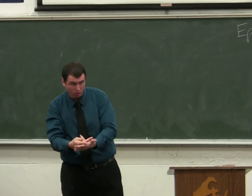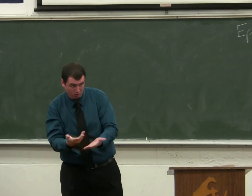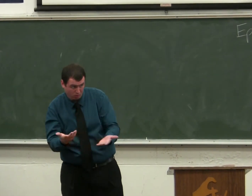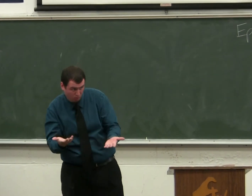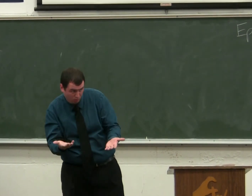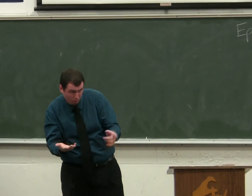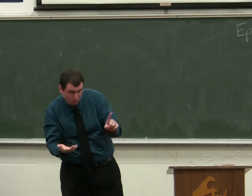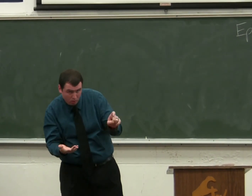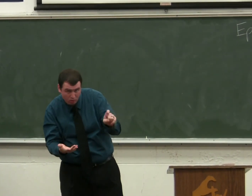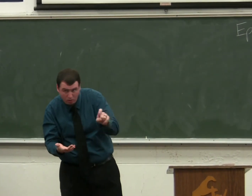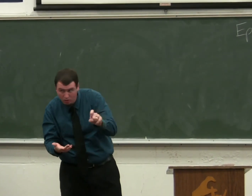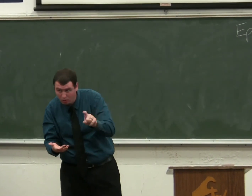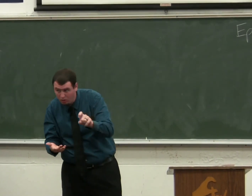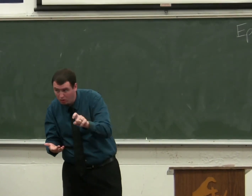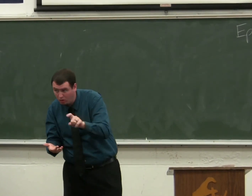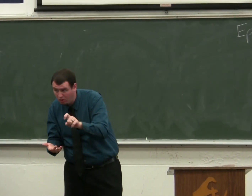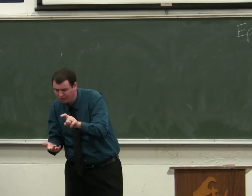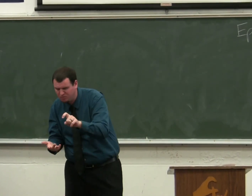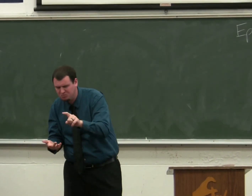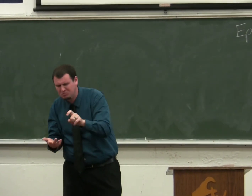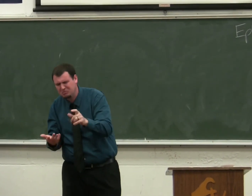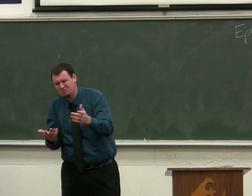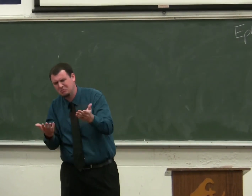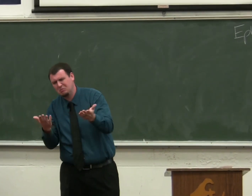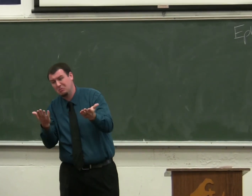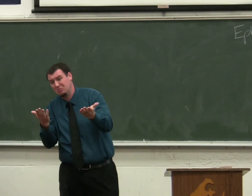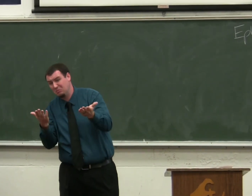Does that mean if you lie, you're going to die right away?